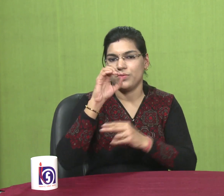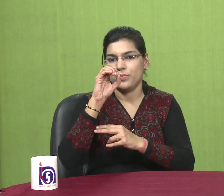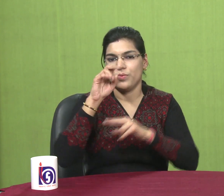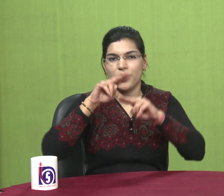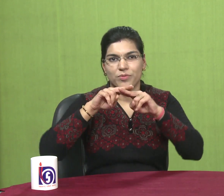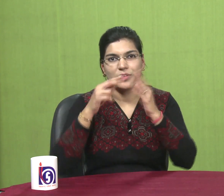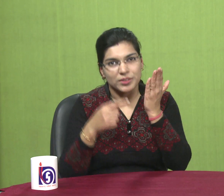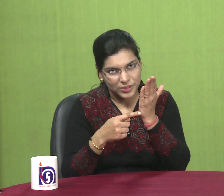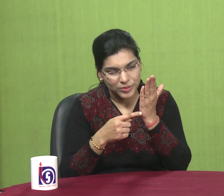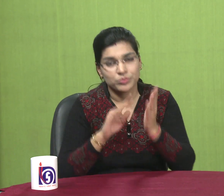tools in it.